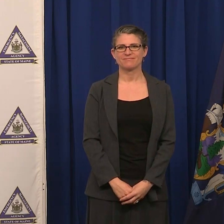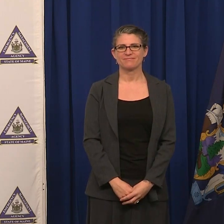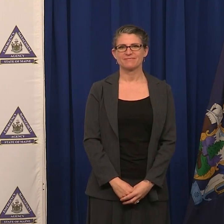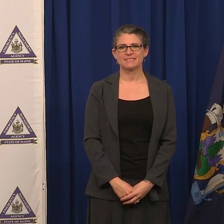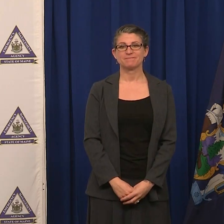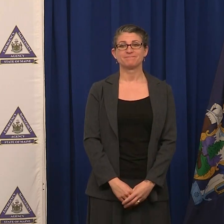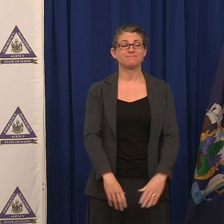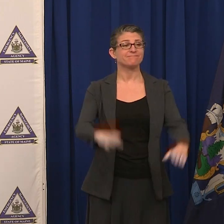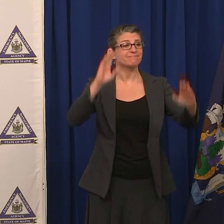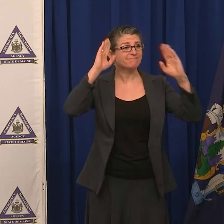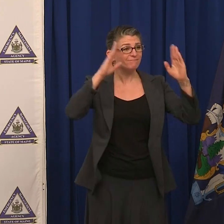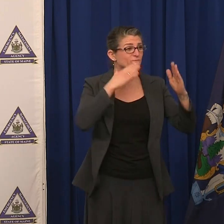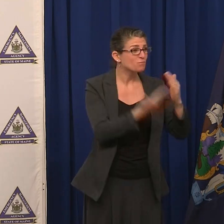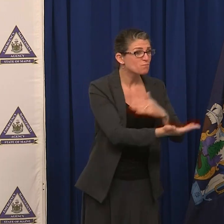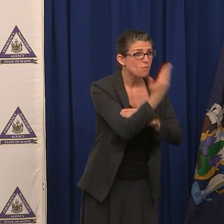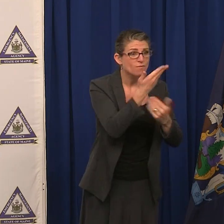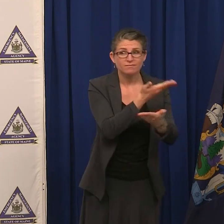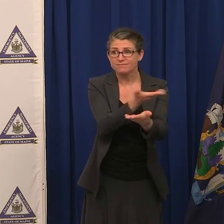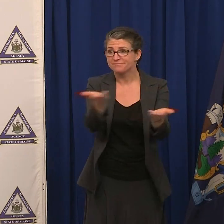morning, everyone.